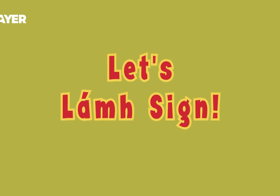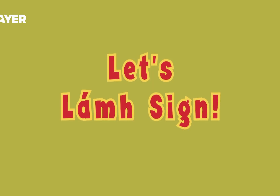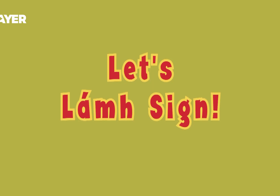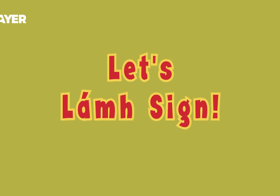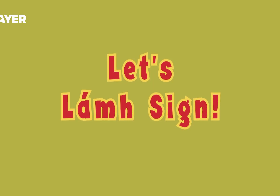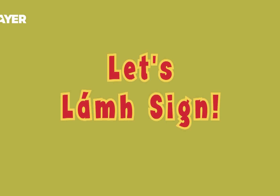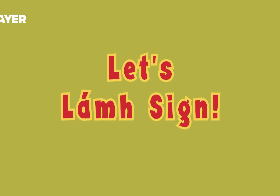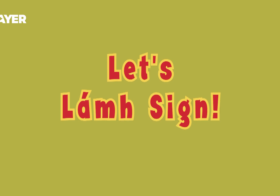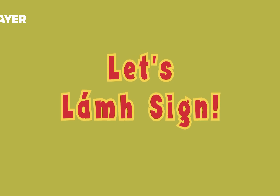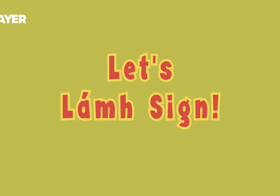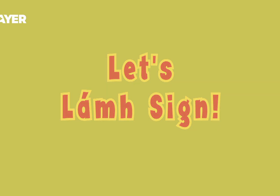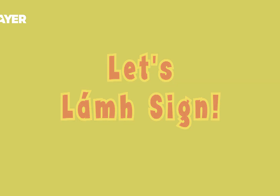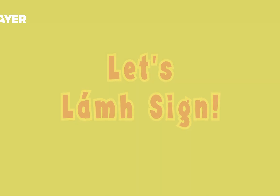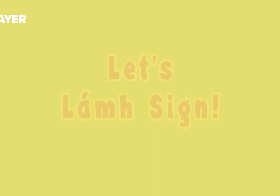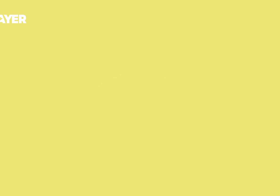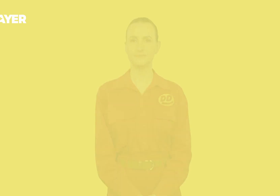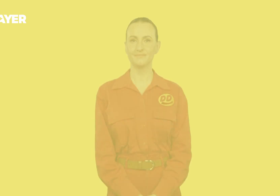Let's love sign.